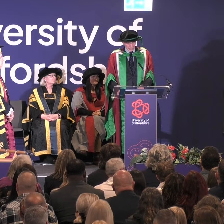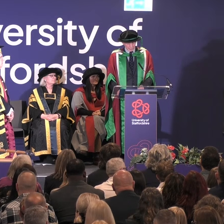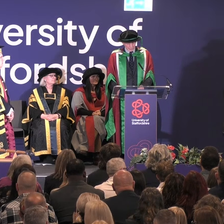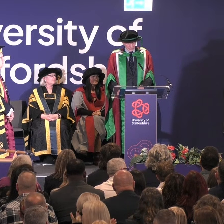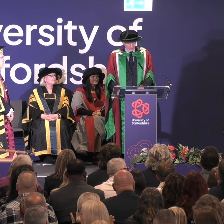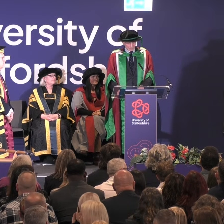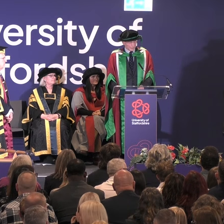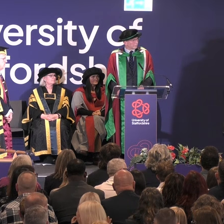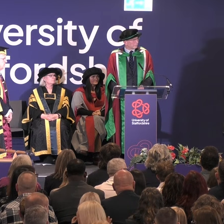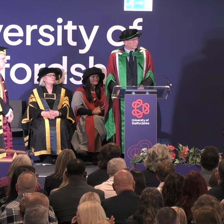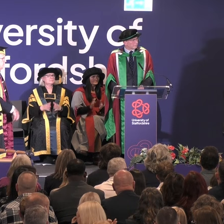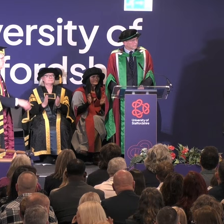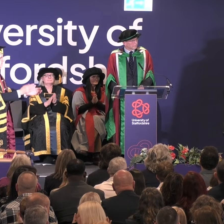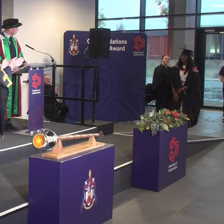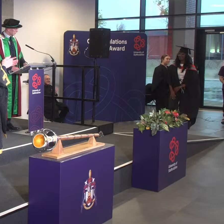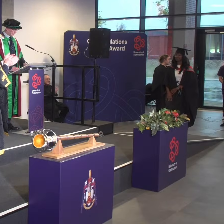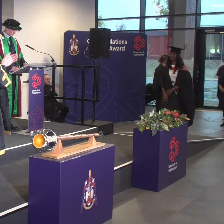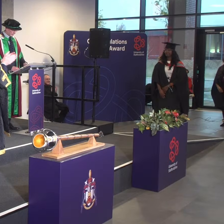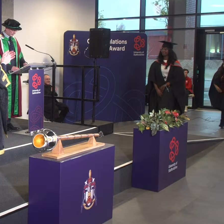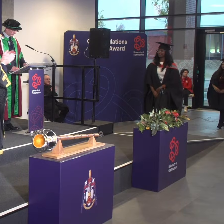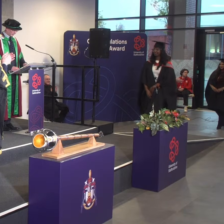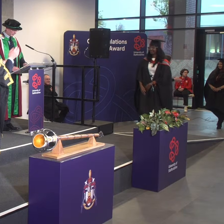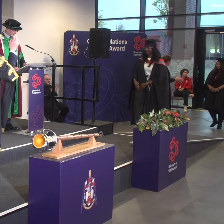Abriami Paramizivium.